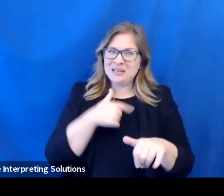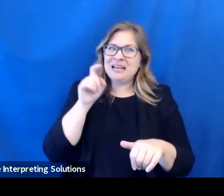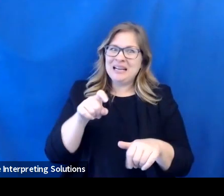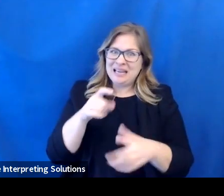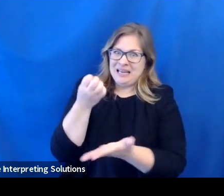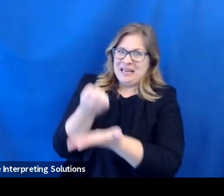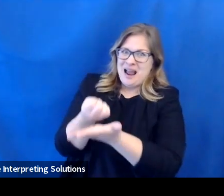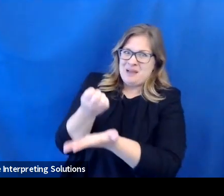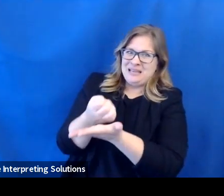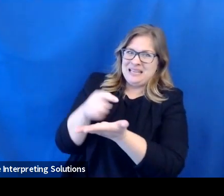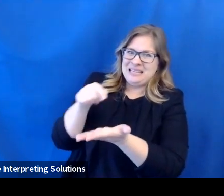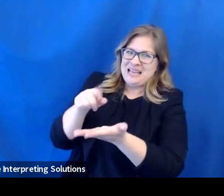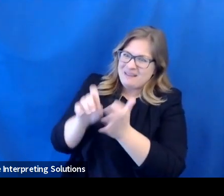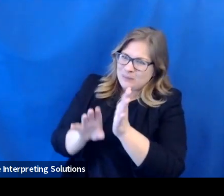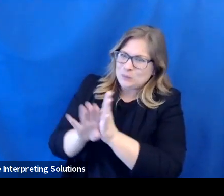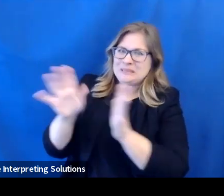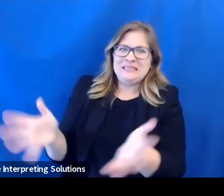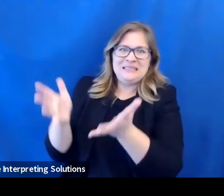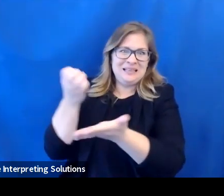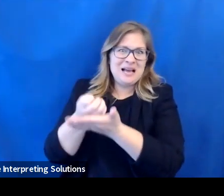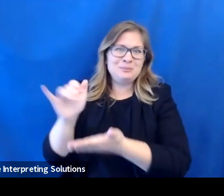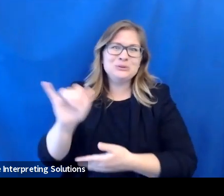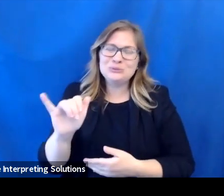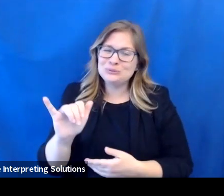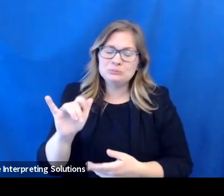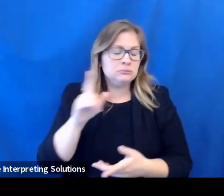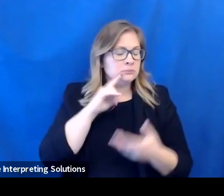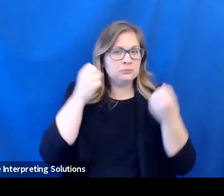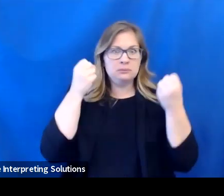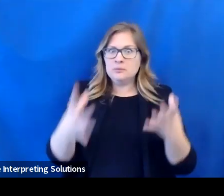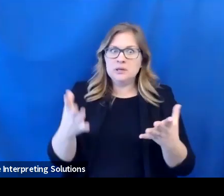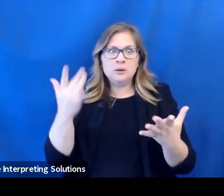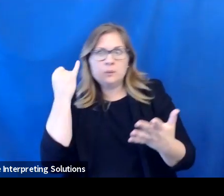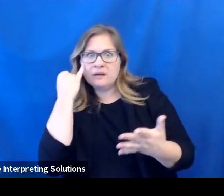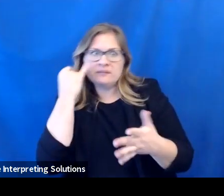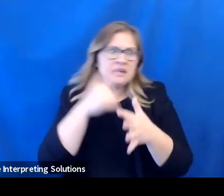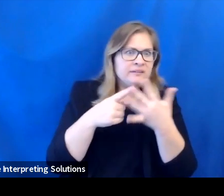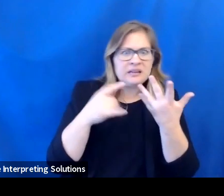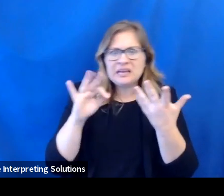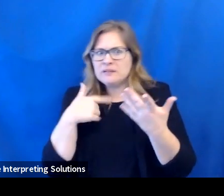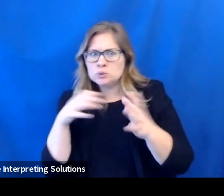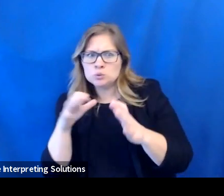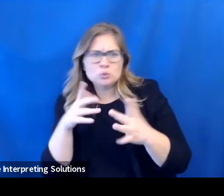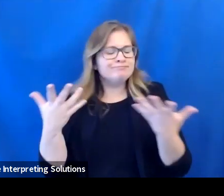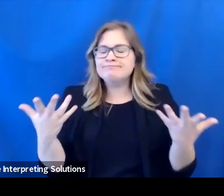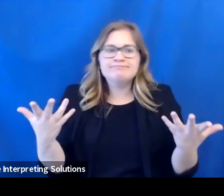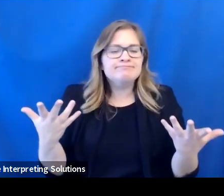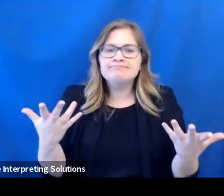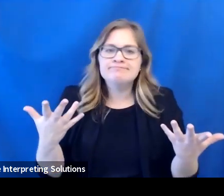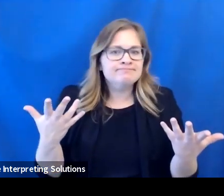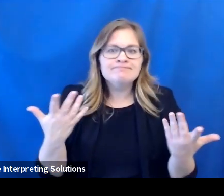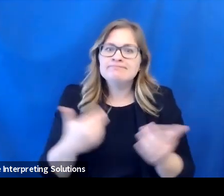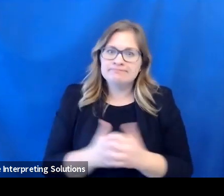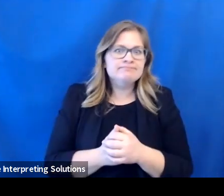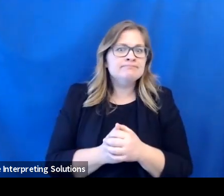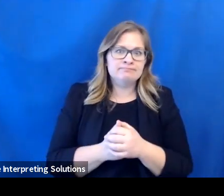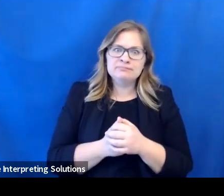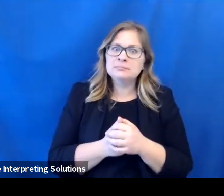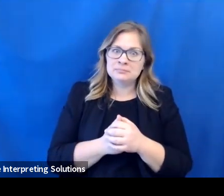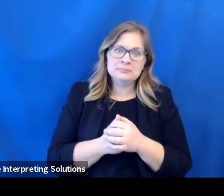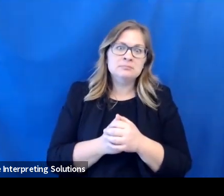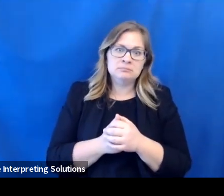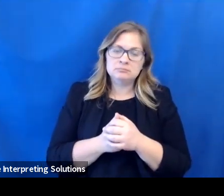unknown is the capacity to get that testing up to the volume that it needs to be. That is the single biggest sticking point to getting us